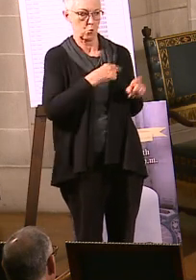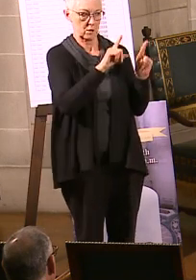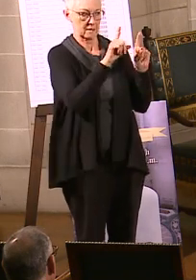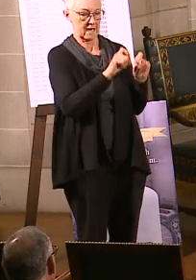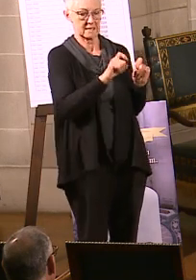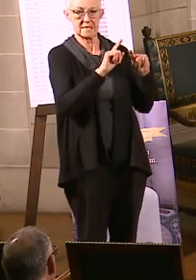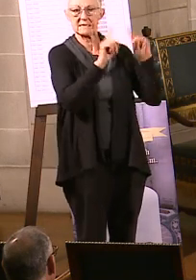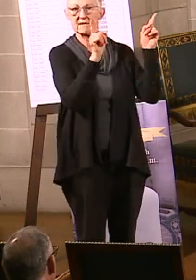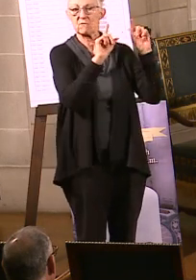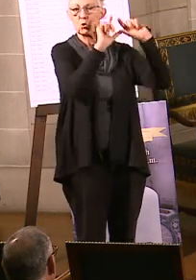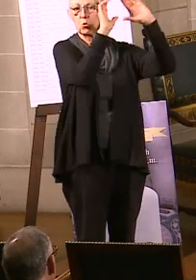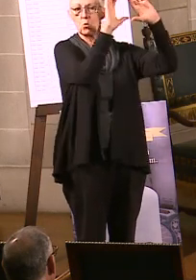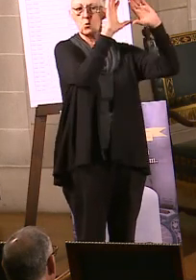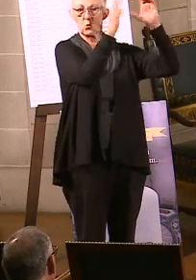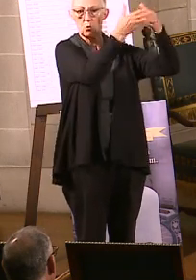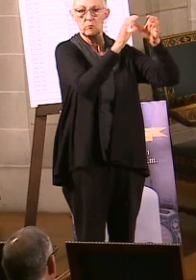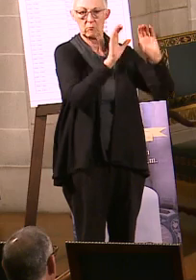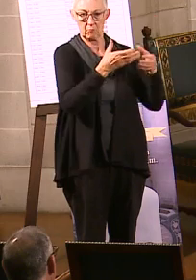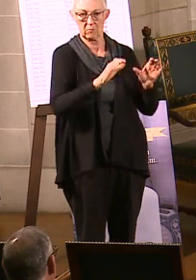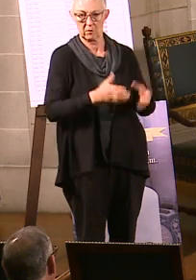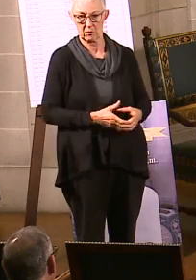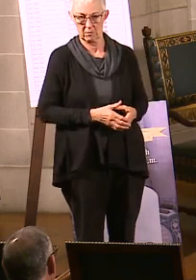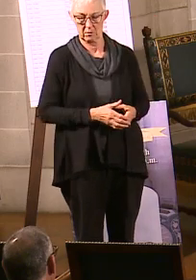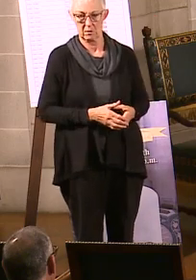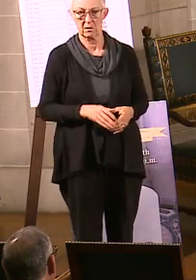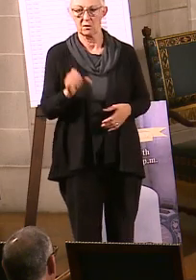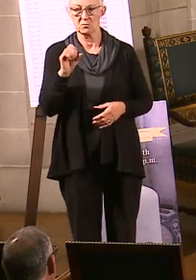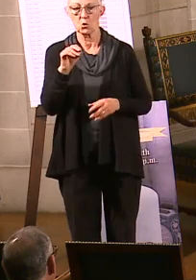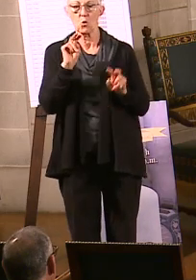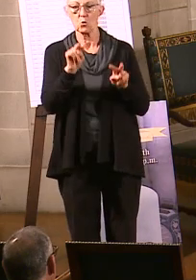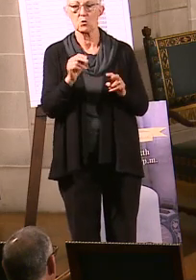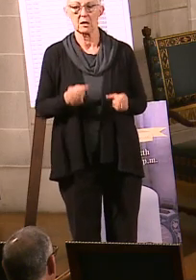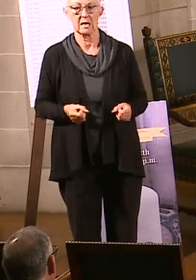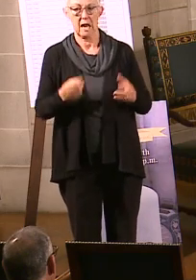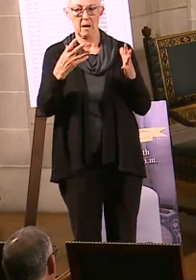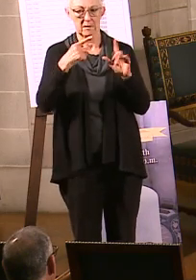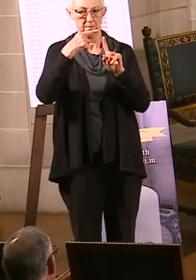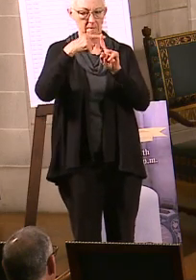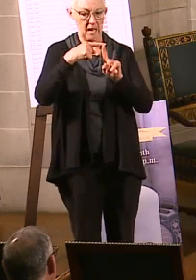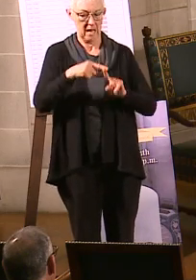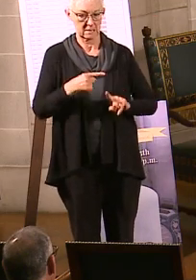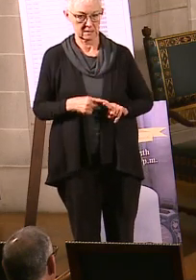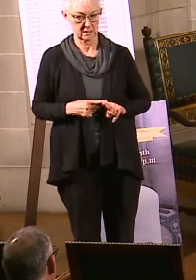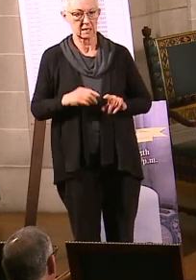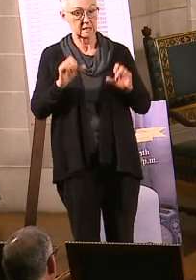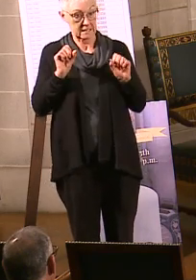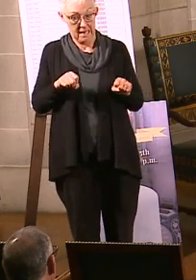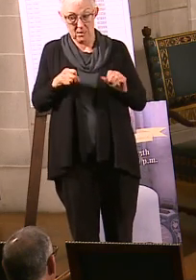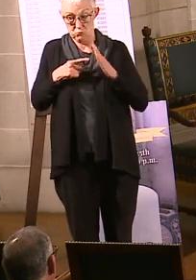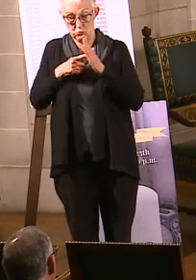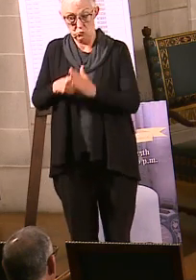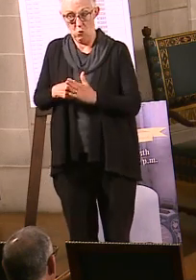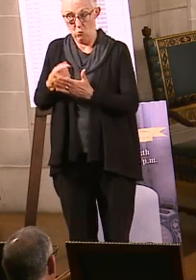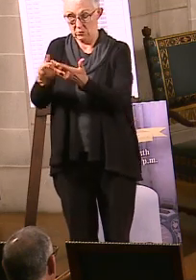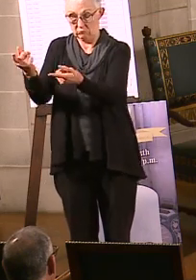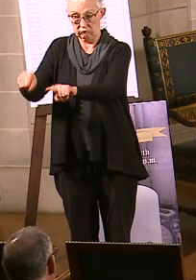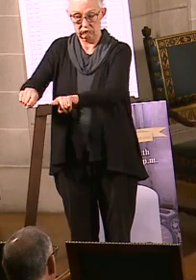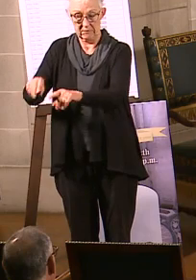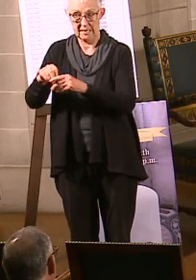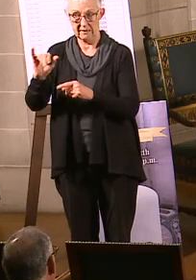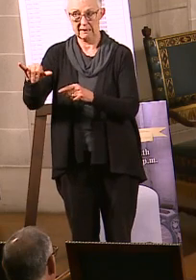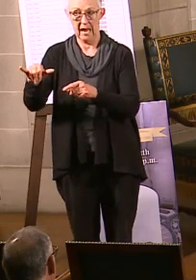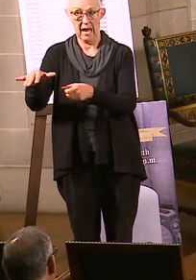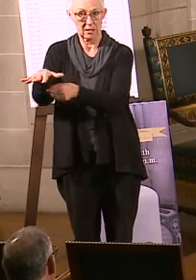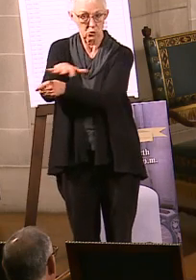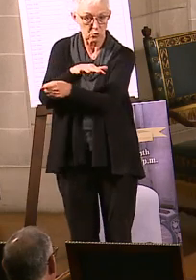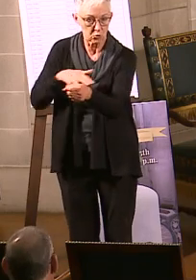say looking at percent positives is a key indicator when you may have spread in your community, but it can be also not a great thing because depending on